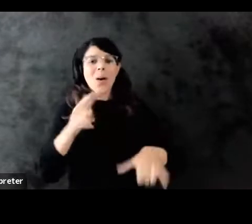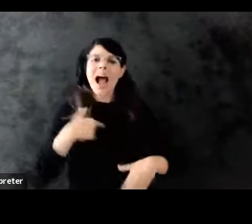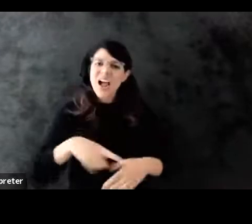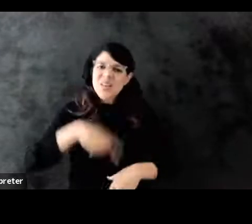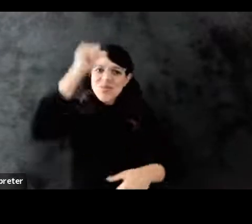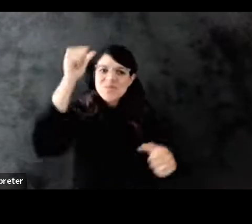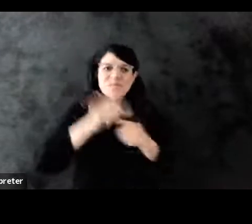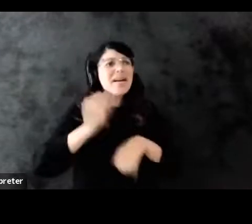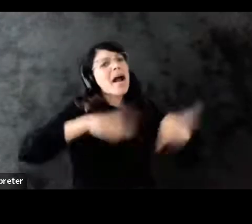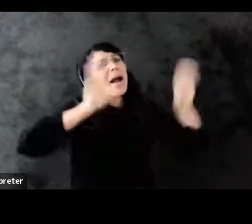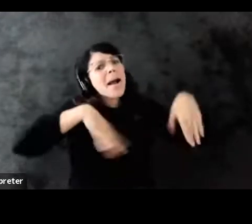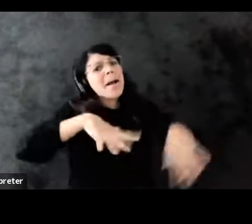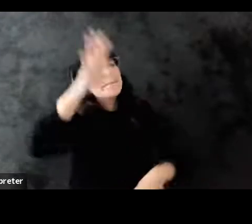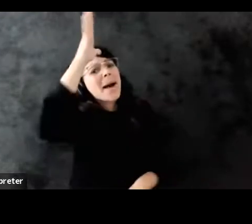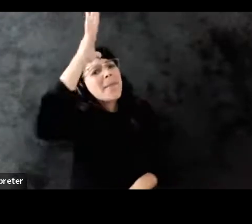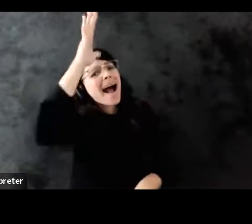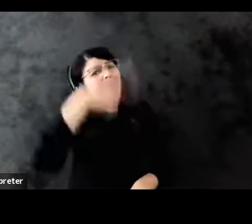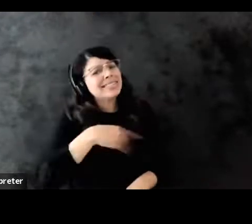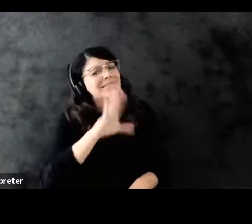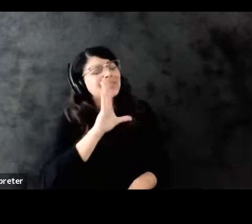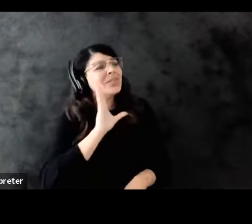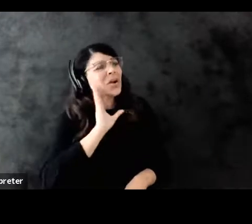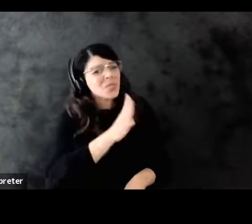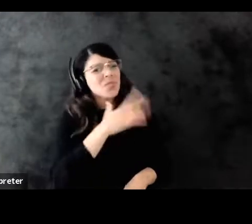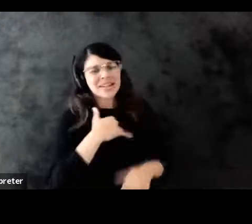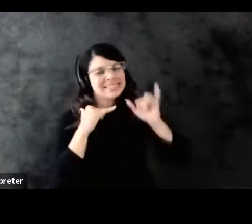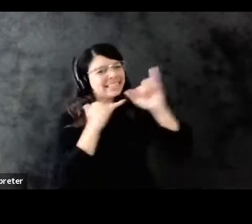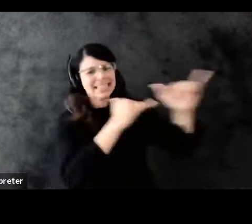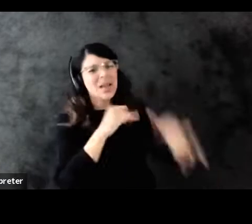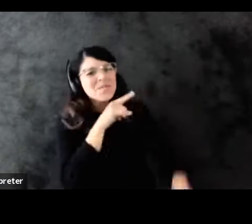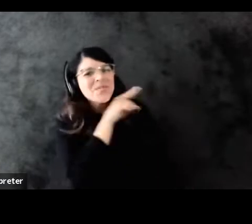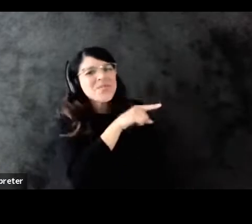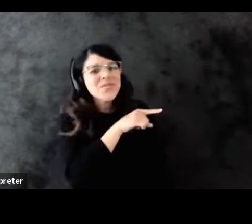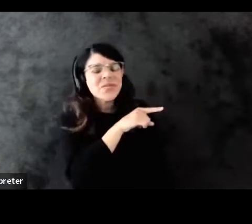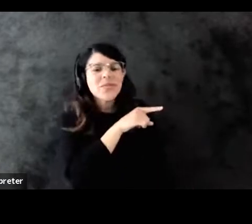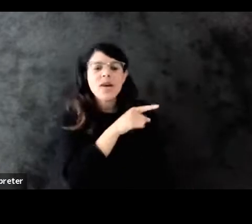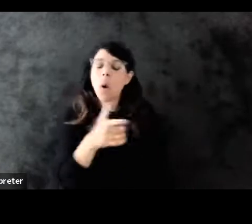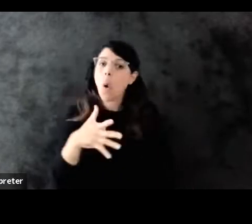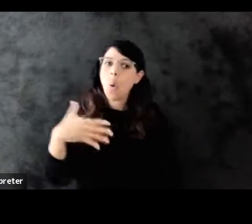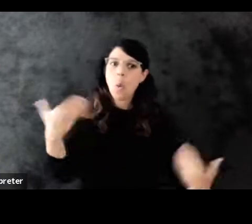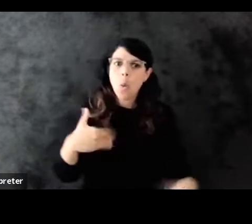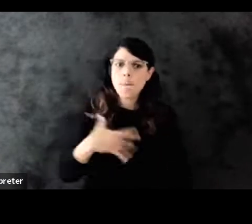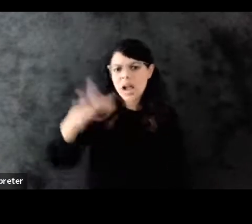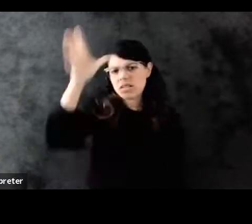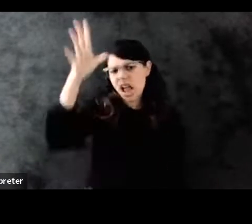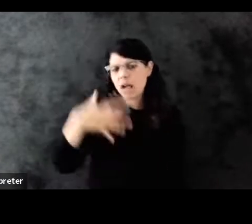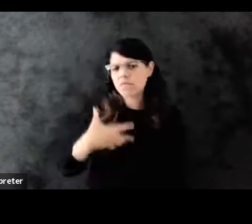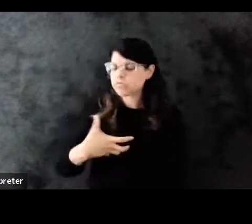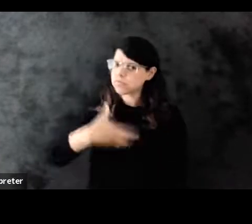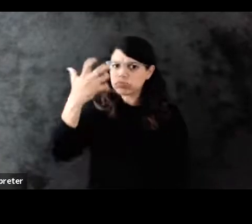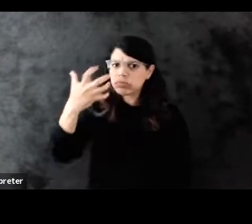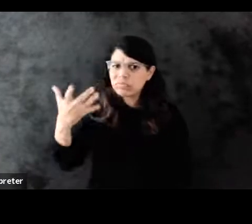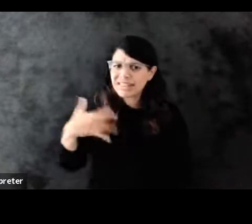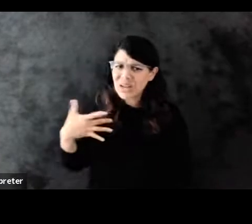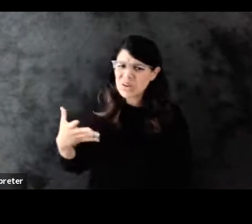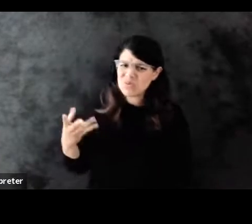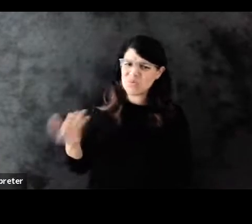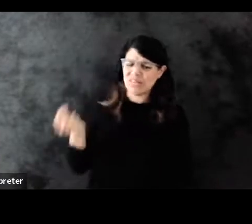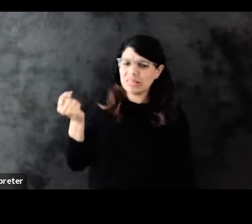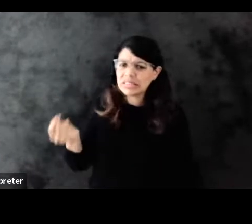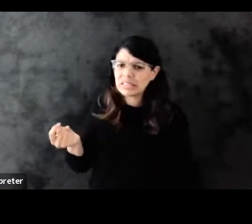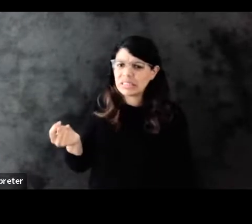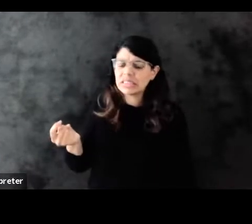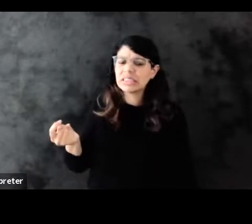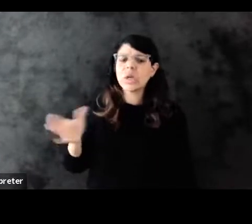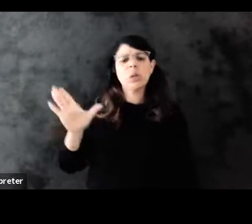about college, right? But he didn't know, however, that if you graduated from high school, you could get a better job. So he told me, you go back and tell